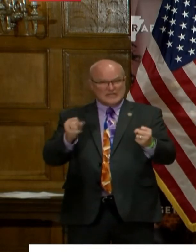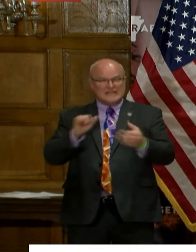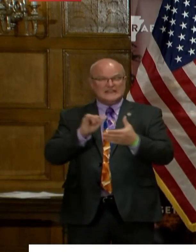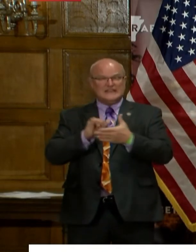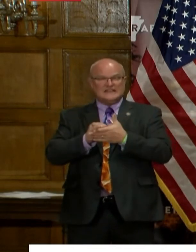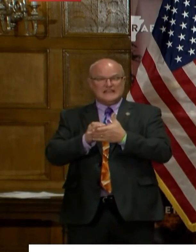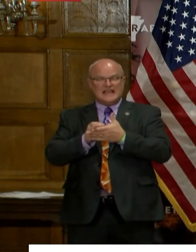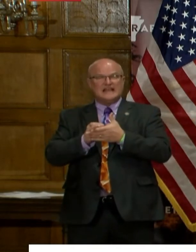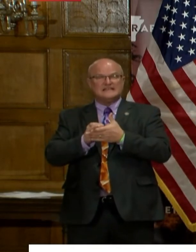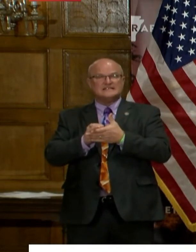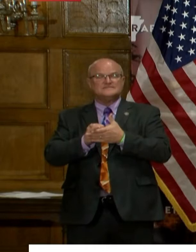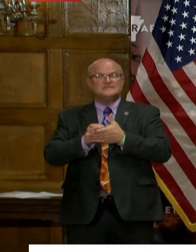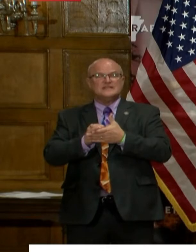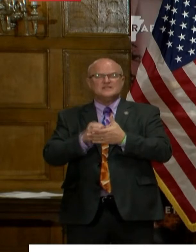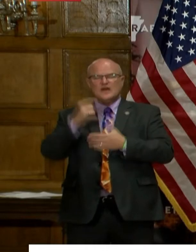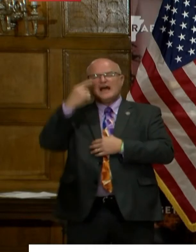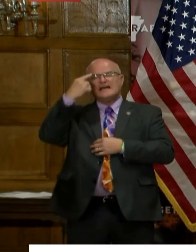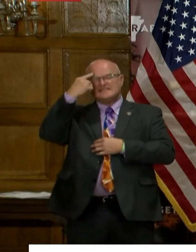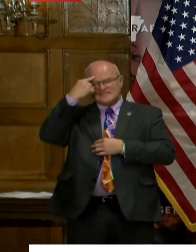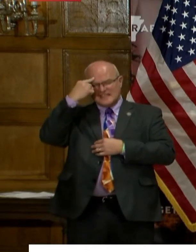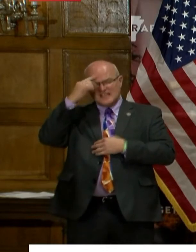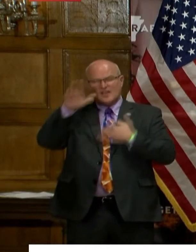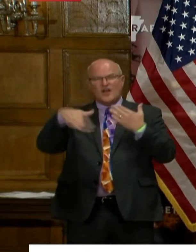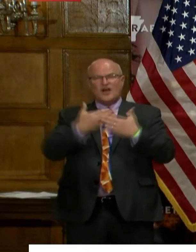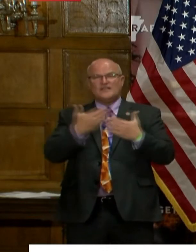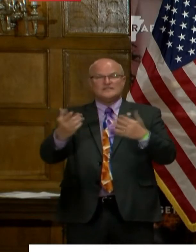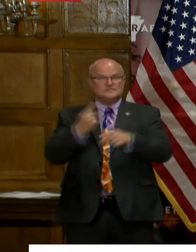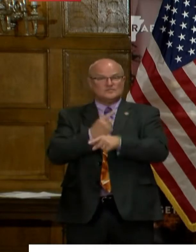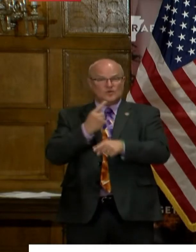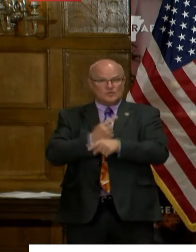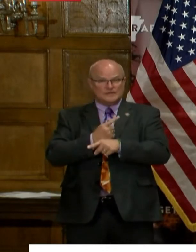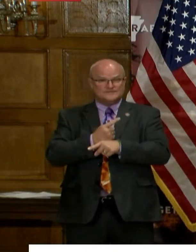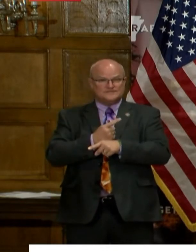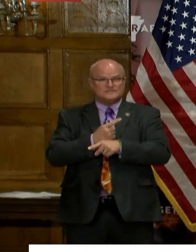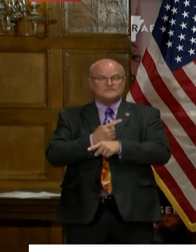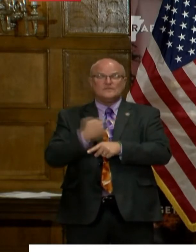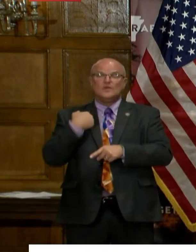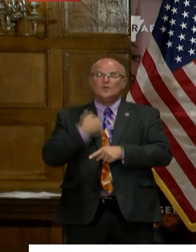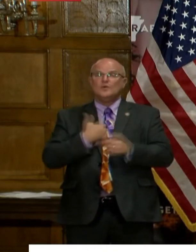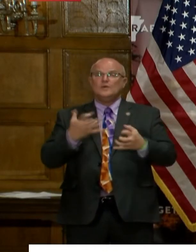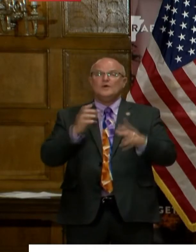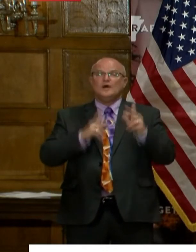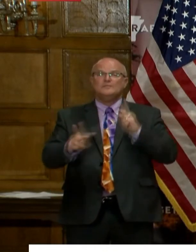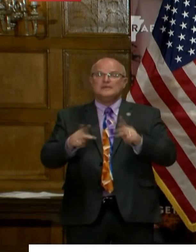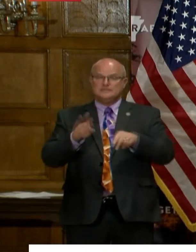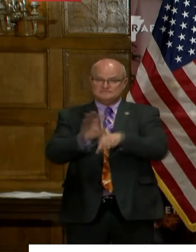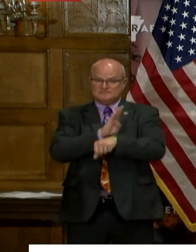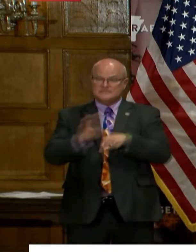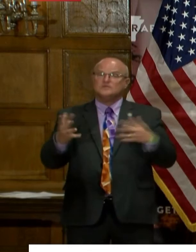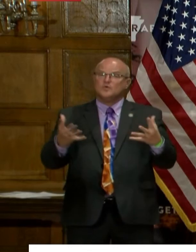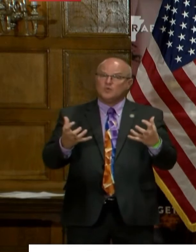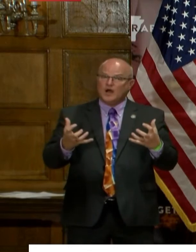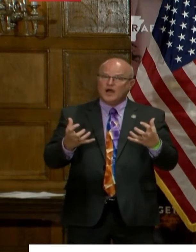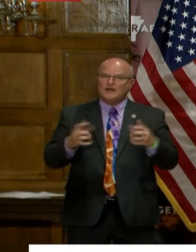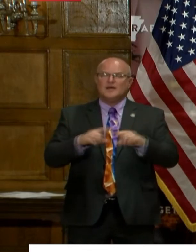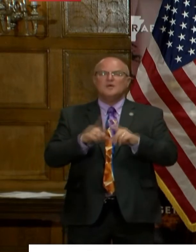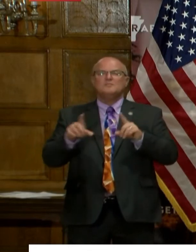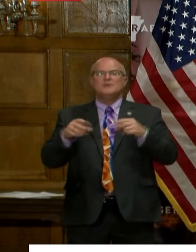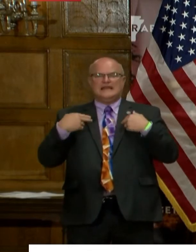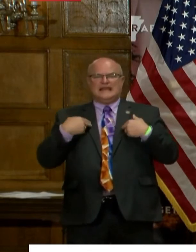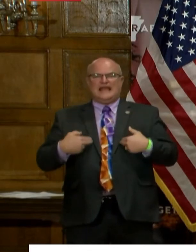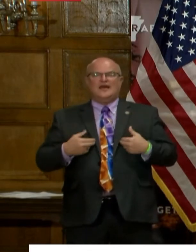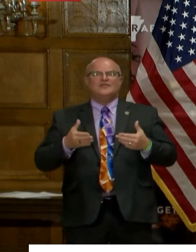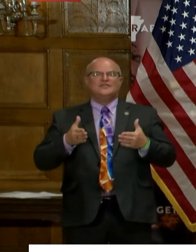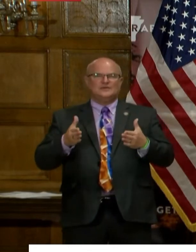enforcement side. And so I think all those steps are appropriate. We want people to stay in business, but we want them to do it in a